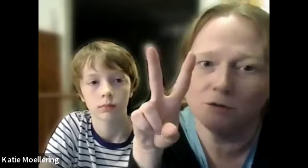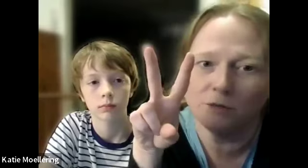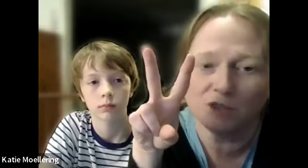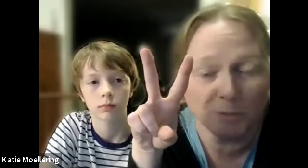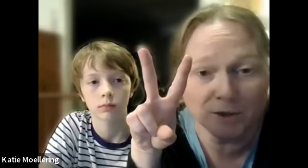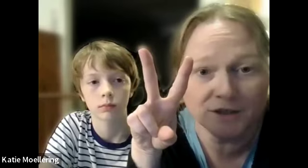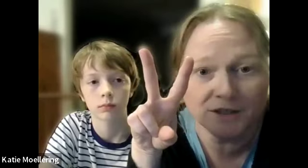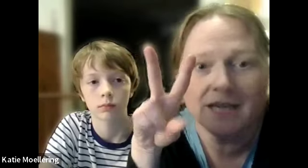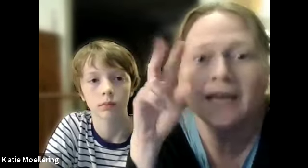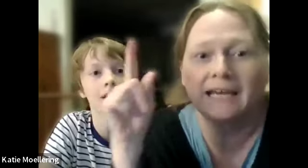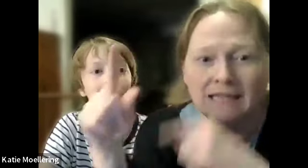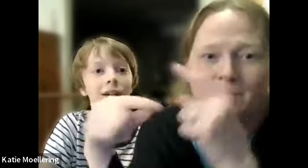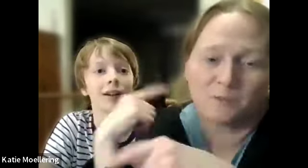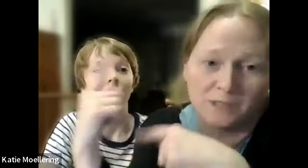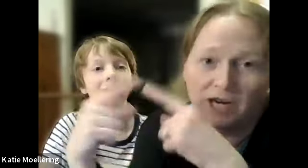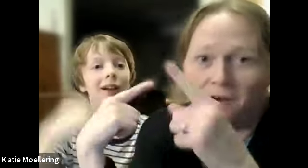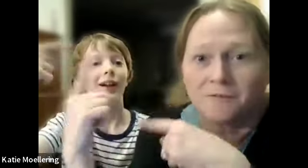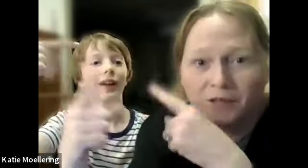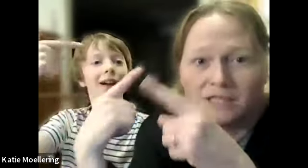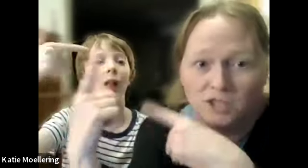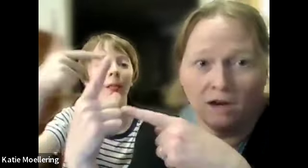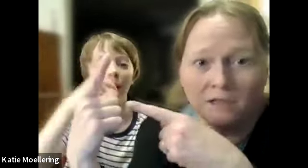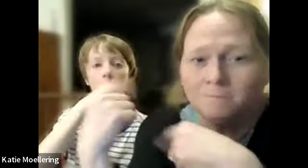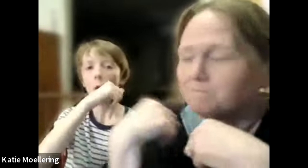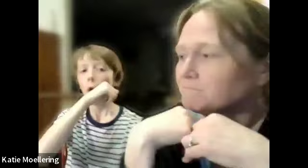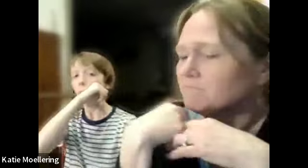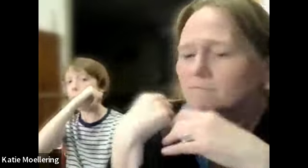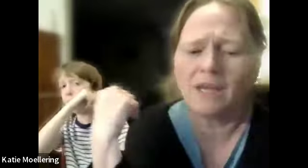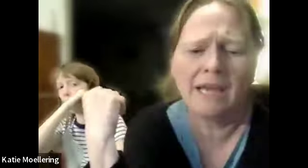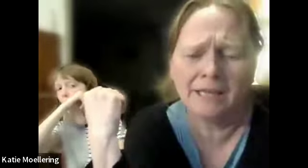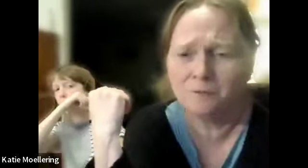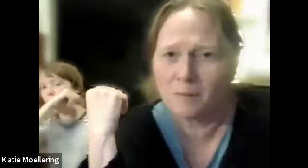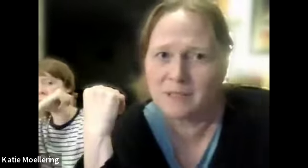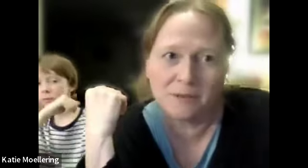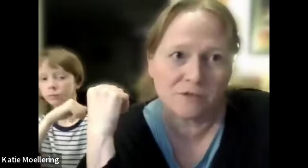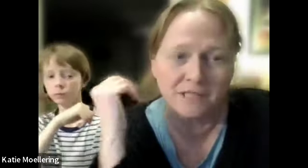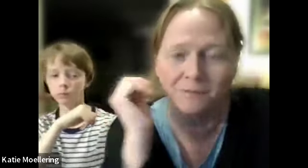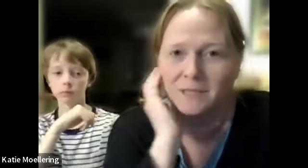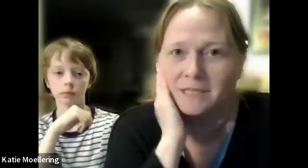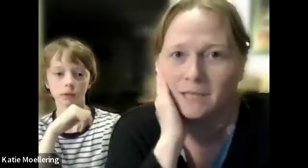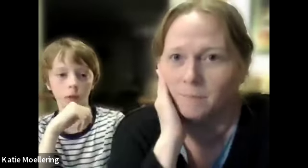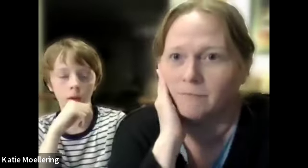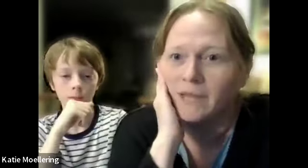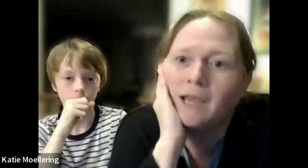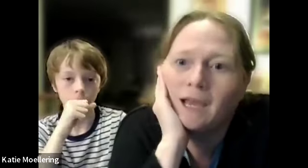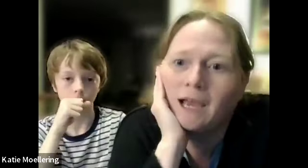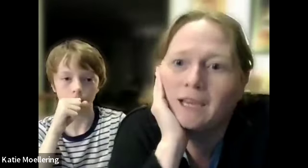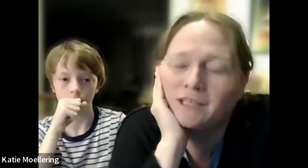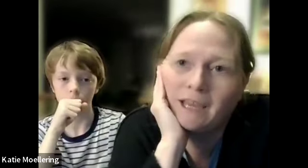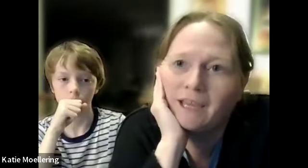had 2 interpreters, and they would switch out for each song. And what was so interesting was I could